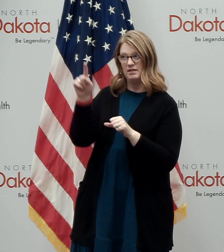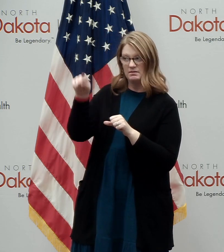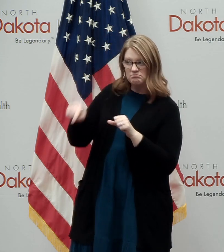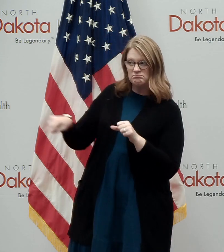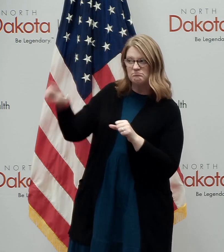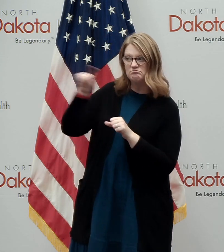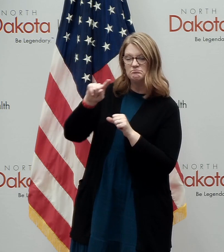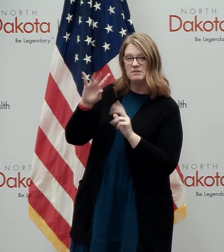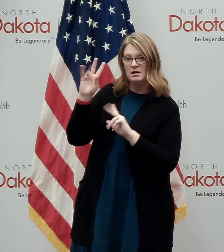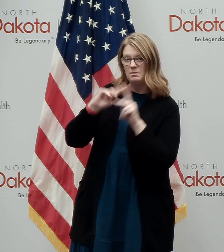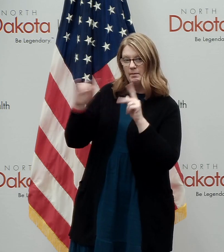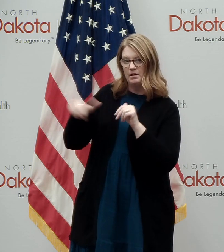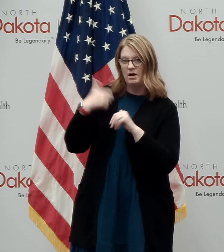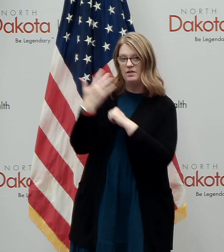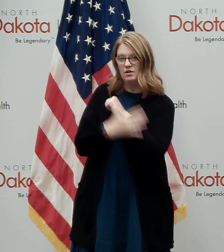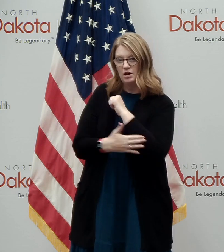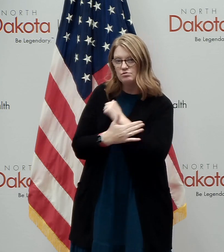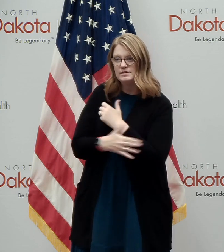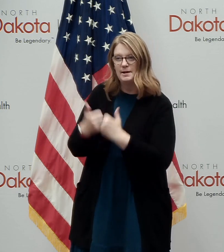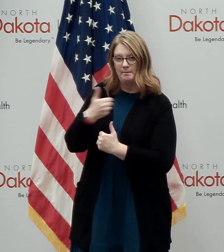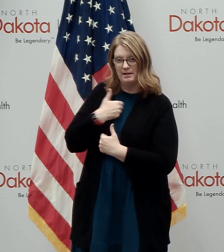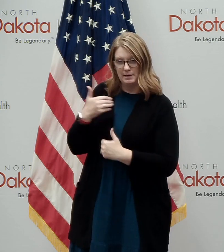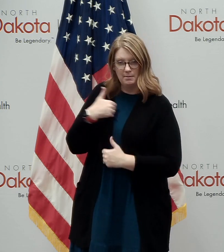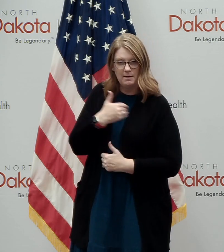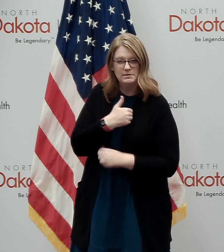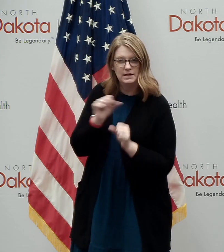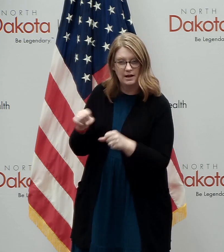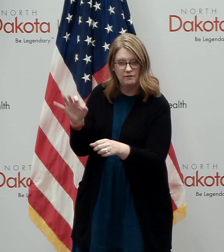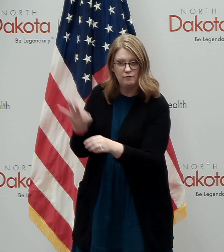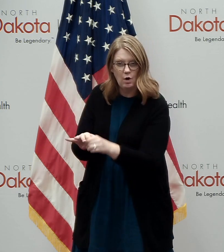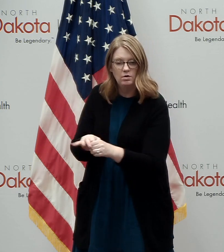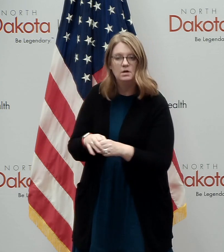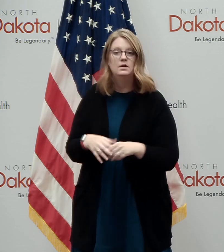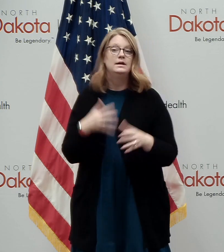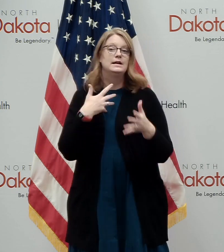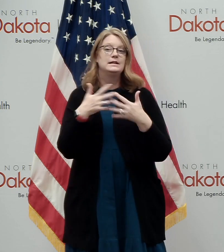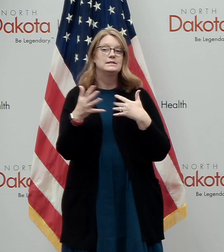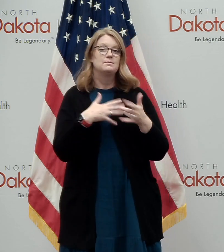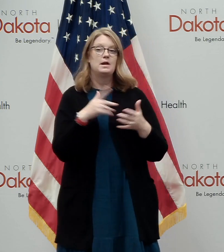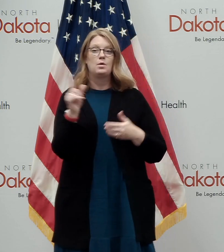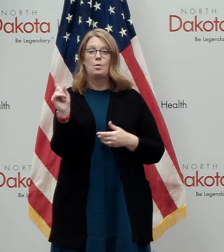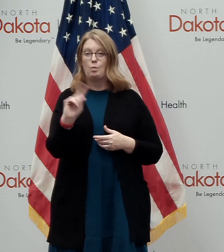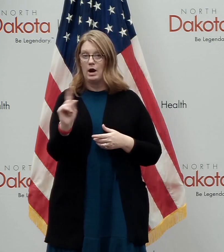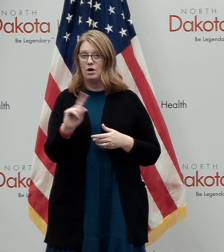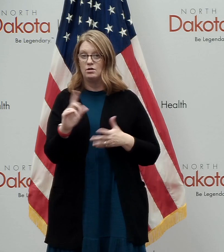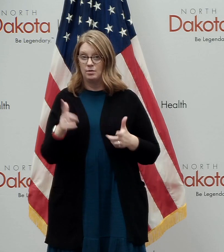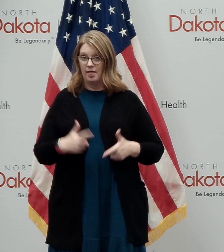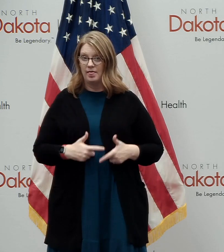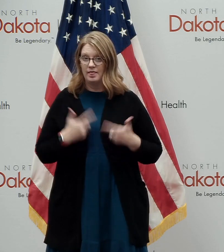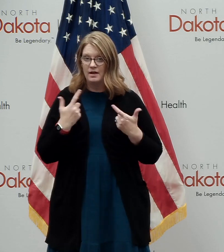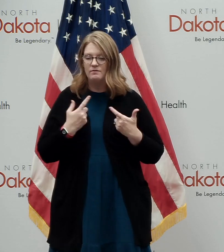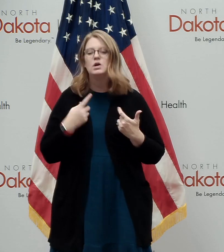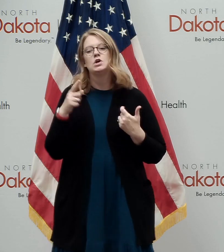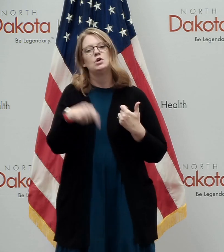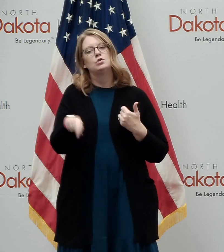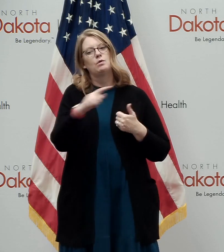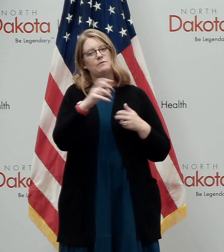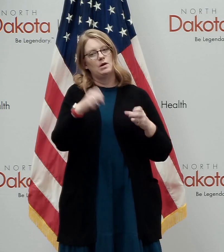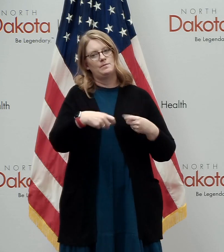that very important that regardless of where you live in this globe, that you have that opportunity to cast your